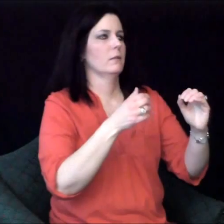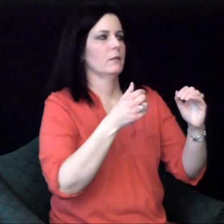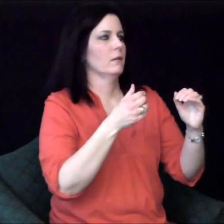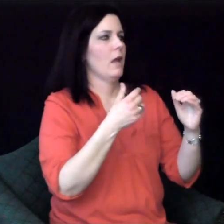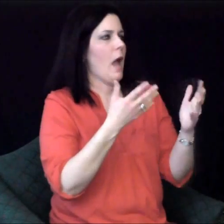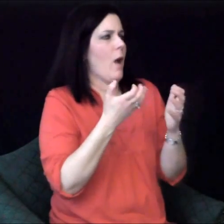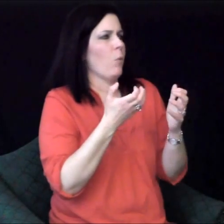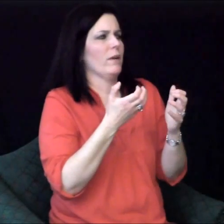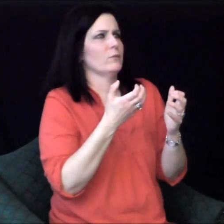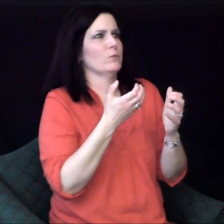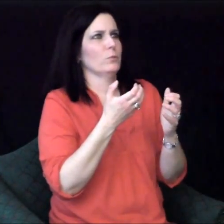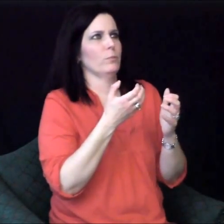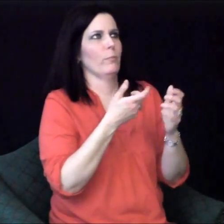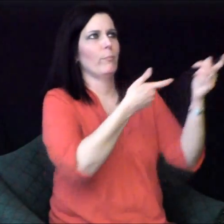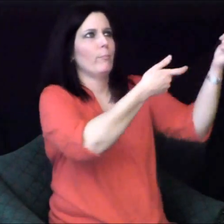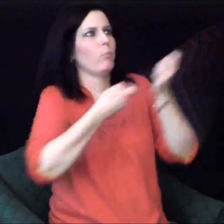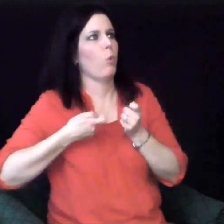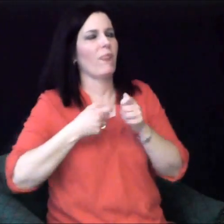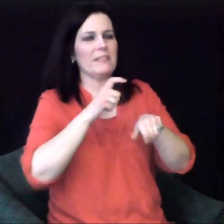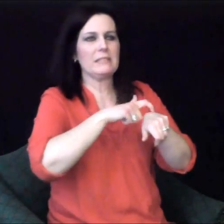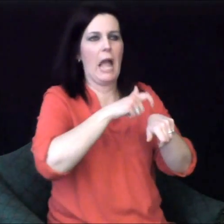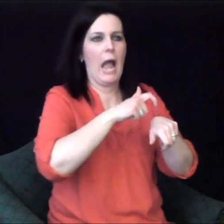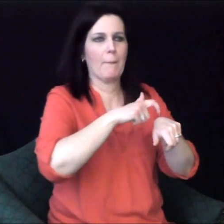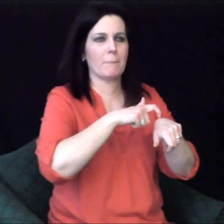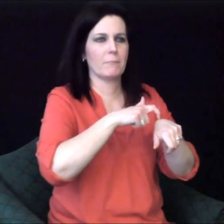along the way, and I wanted to pull the